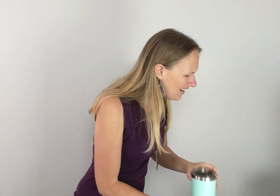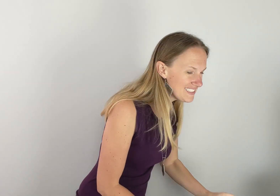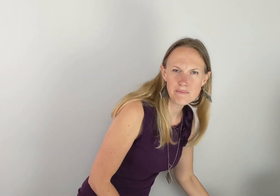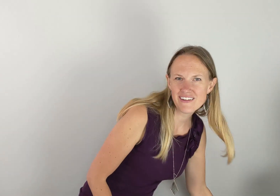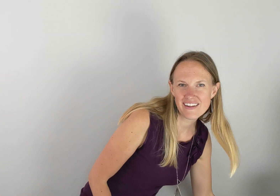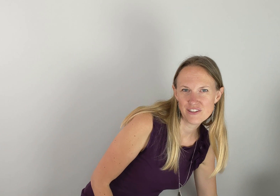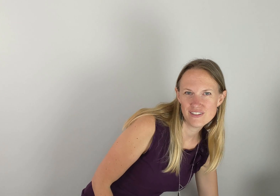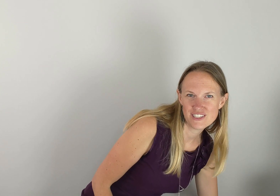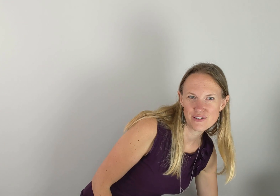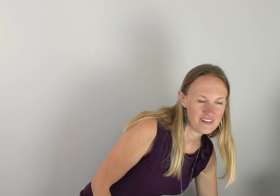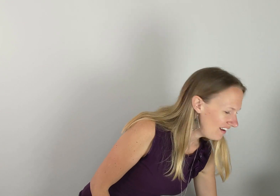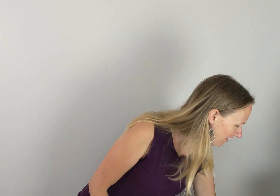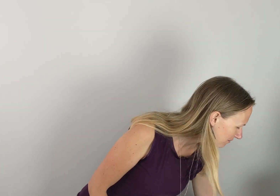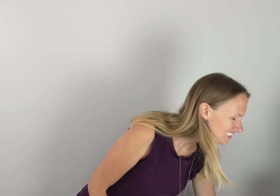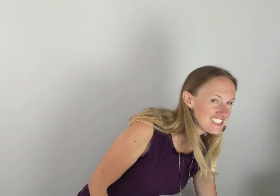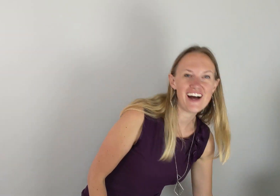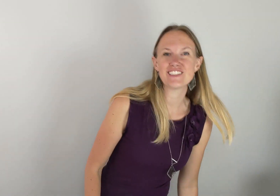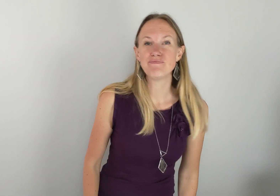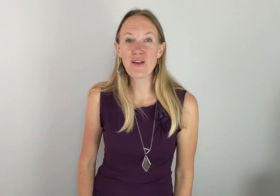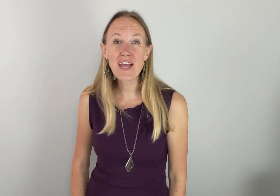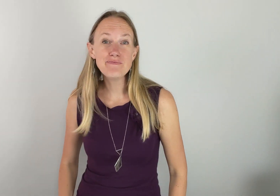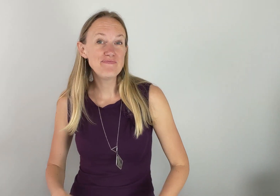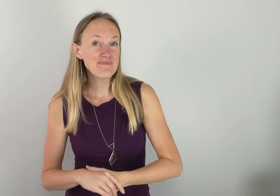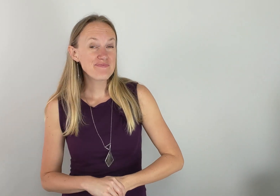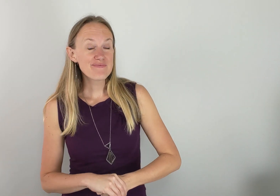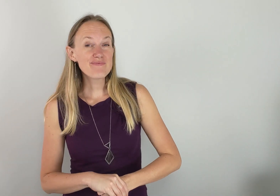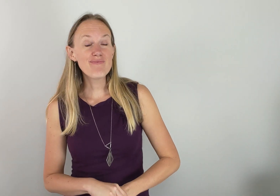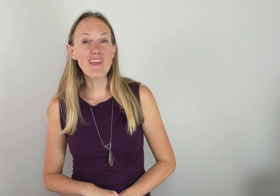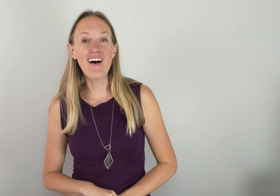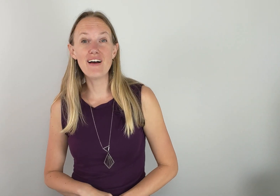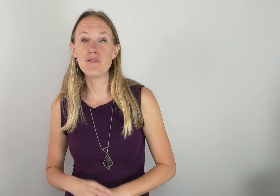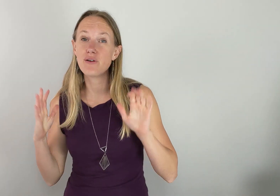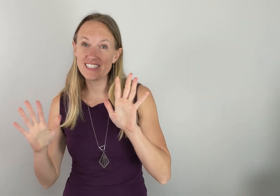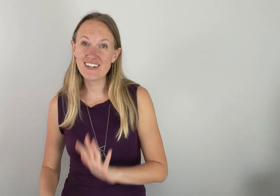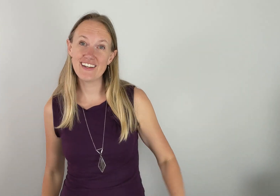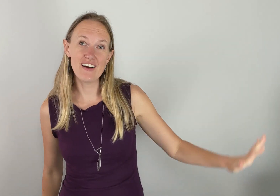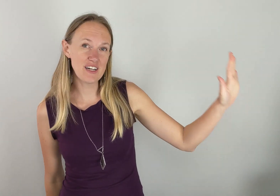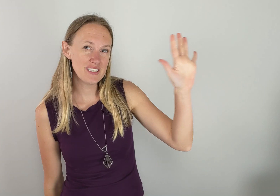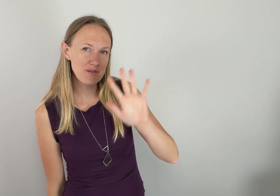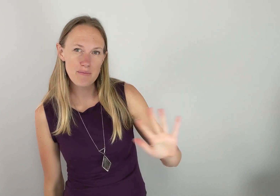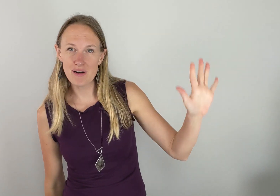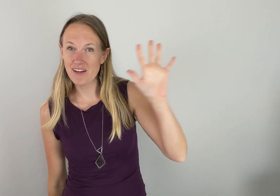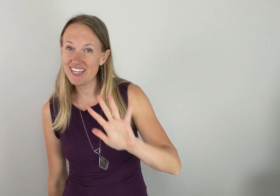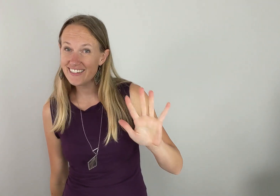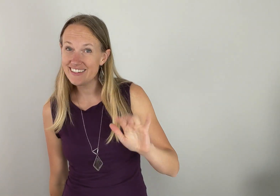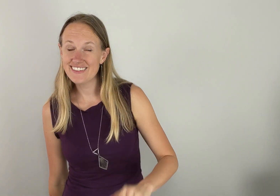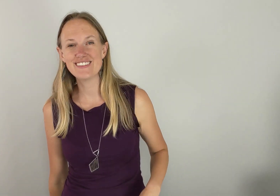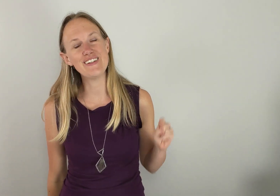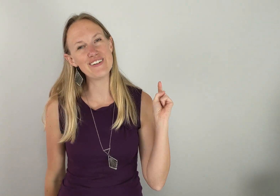because you might not get through this tutorial all in one shot, okay? Before we get started, as always, remember I'm left-handed, so if